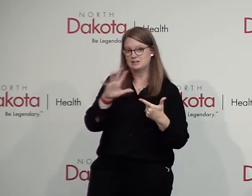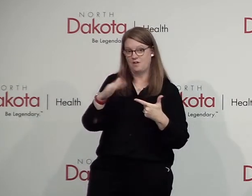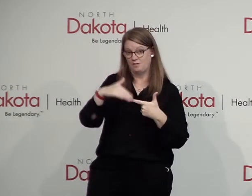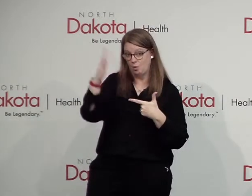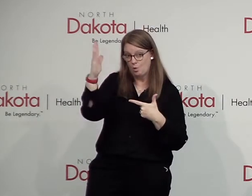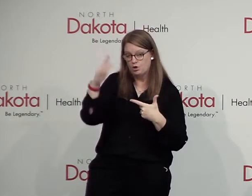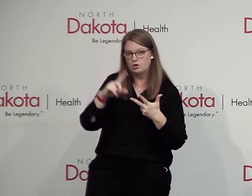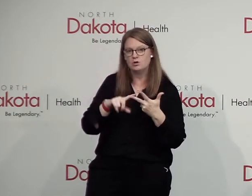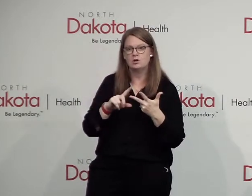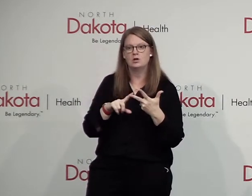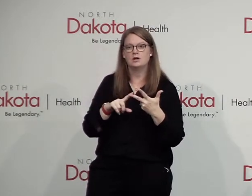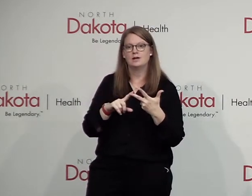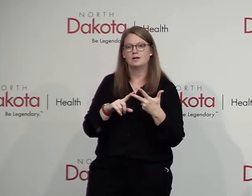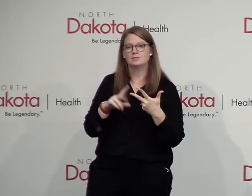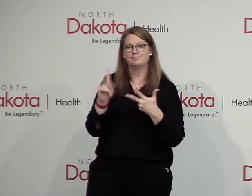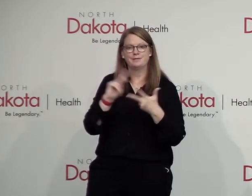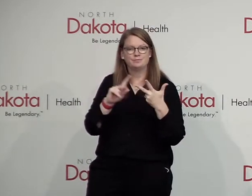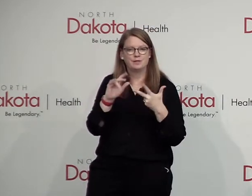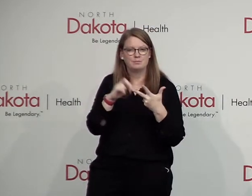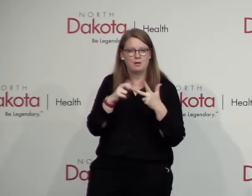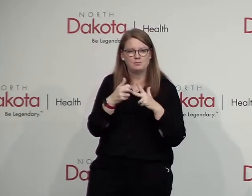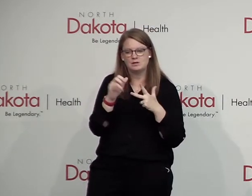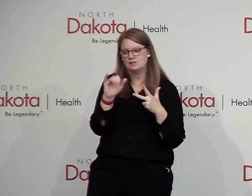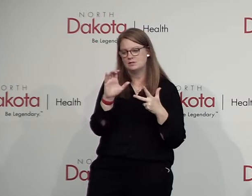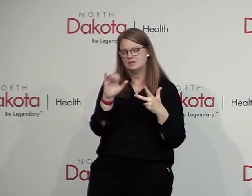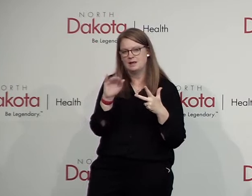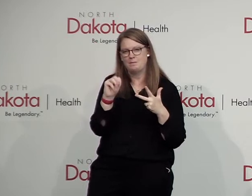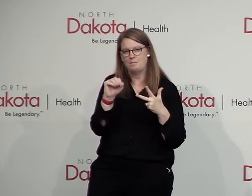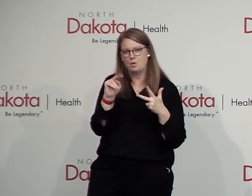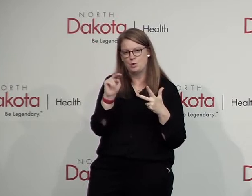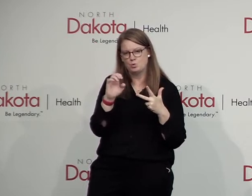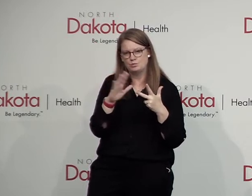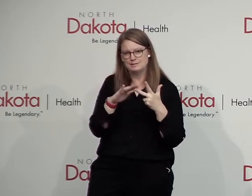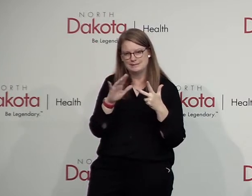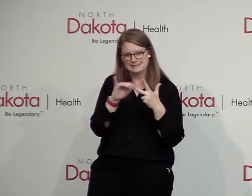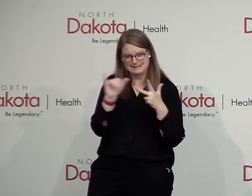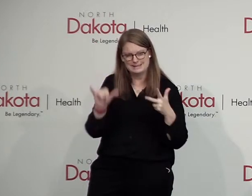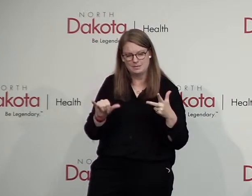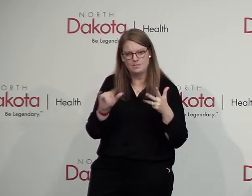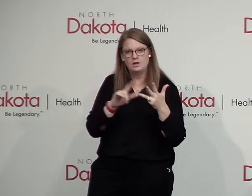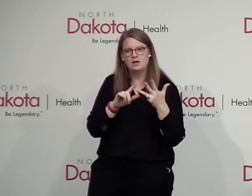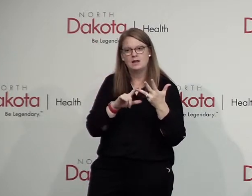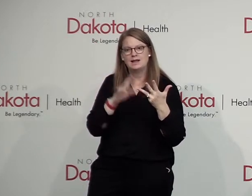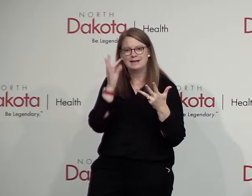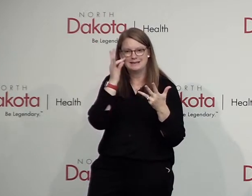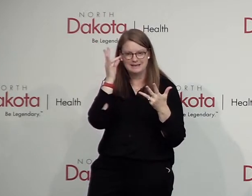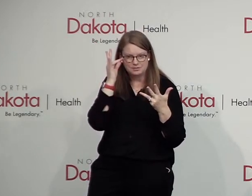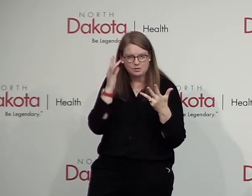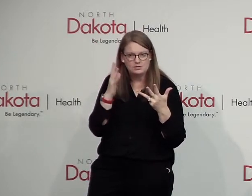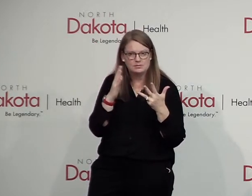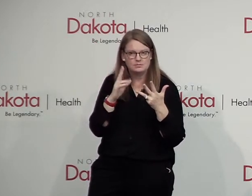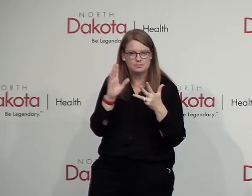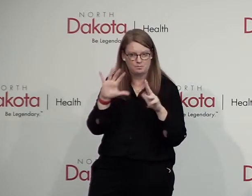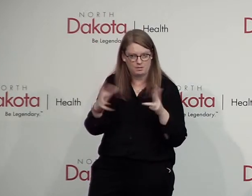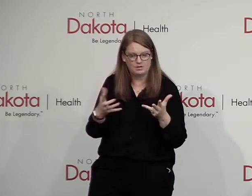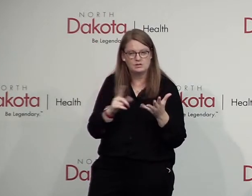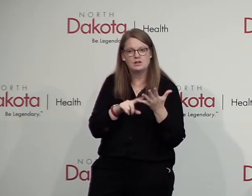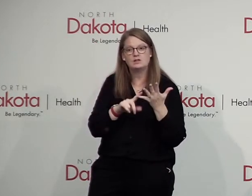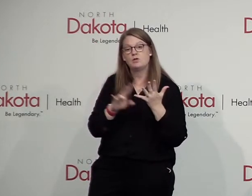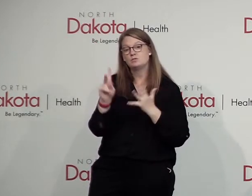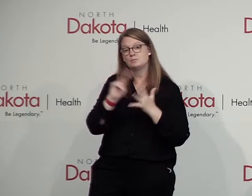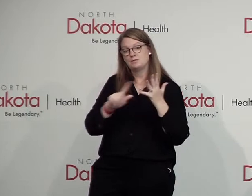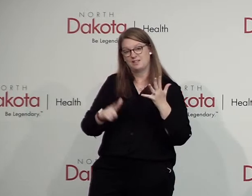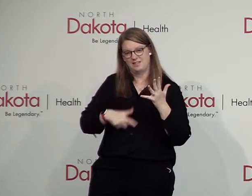65, those with immunocompromising diseases, our native population, and individuals in congregate